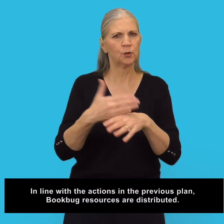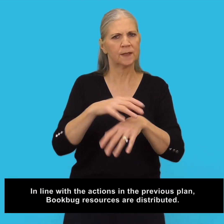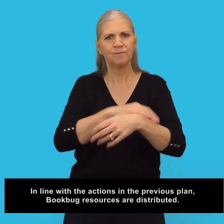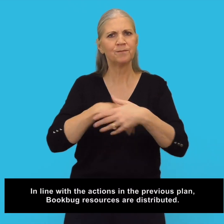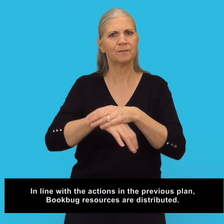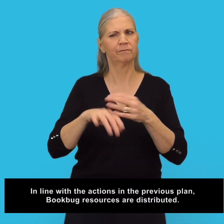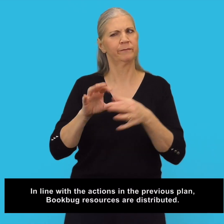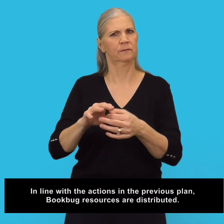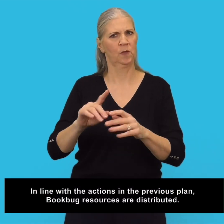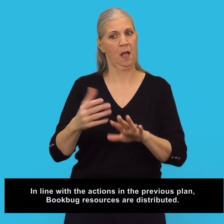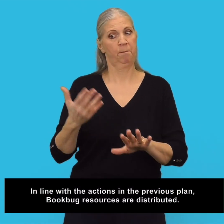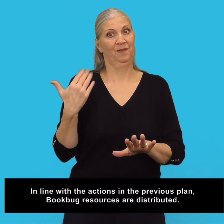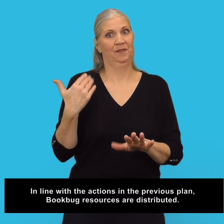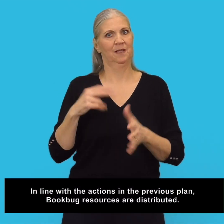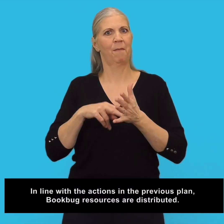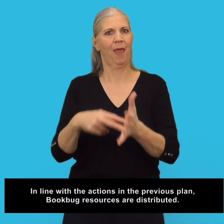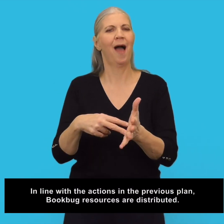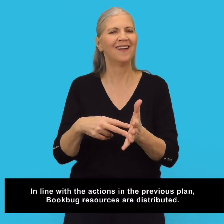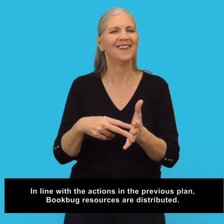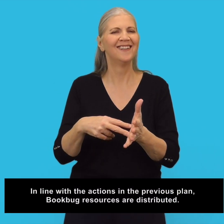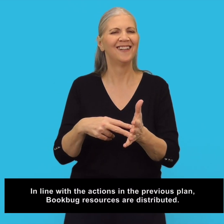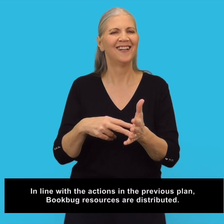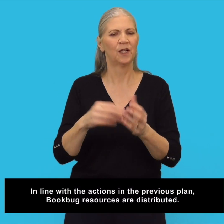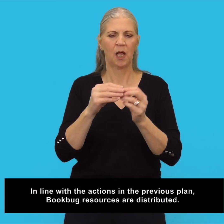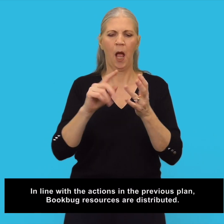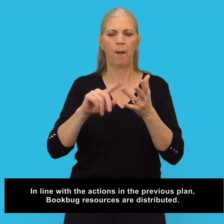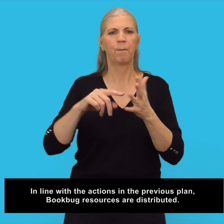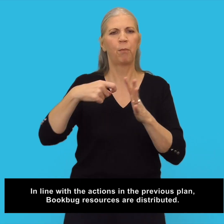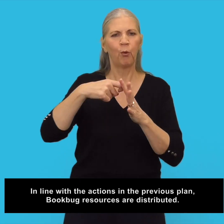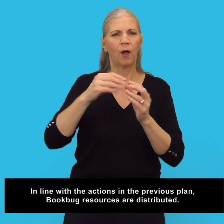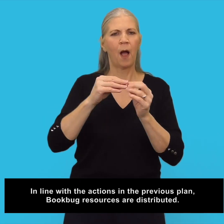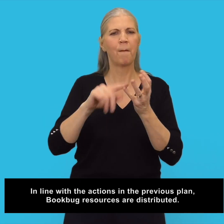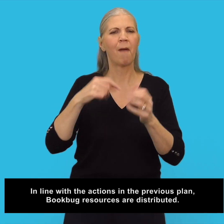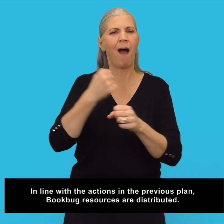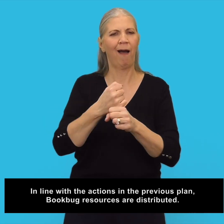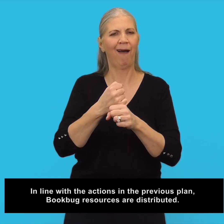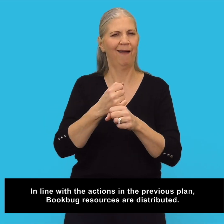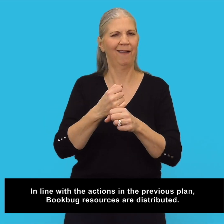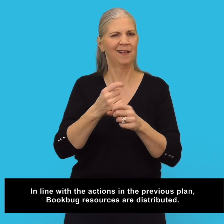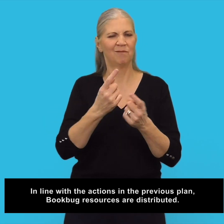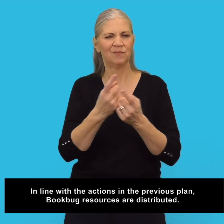In line with the actions in the previous plan, BookBug resources are distributed.